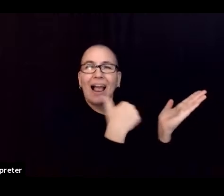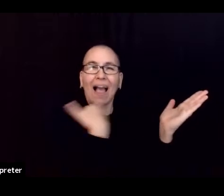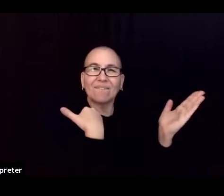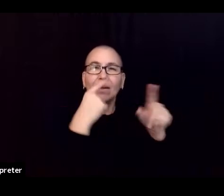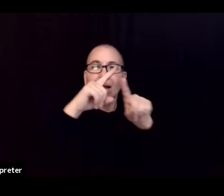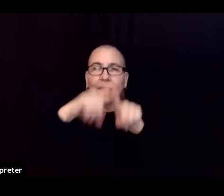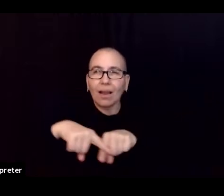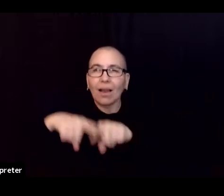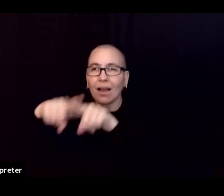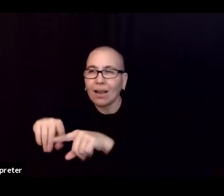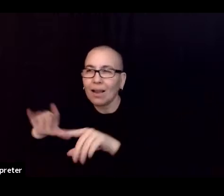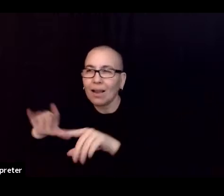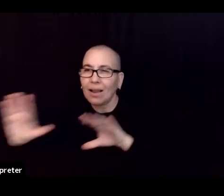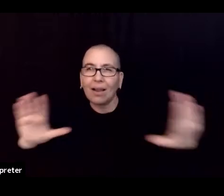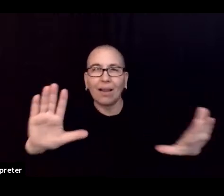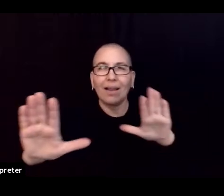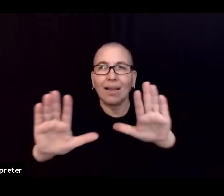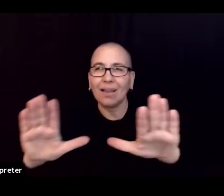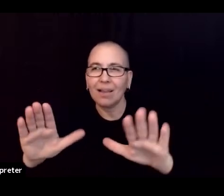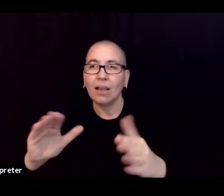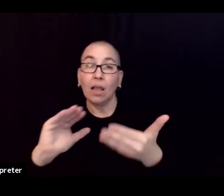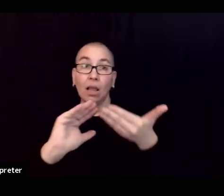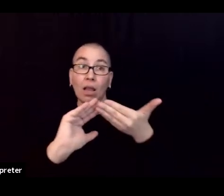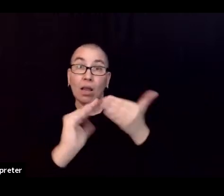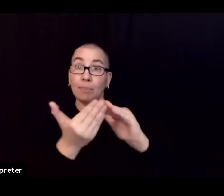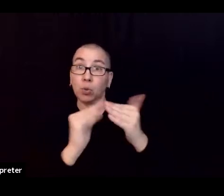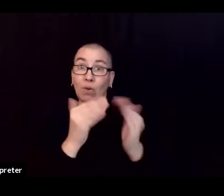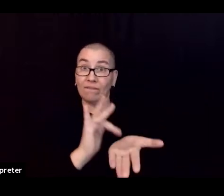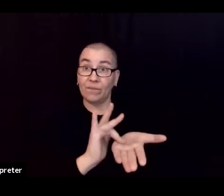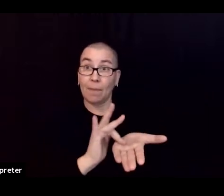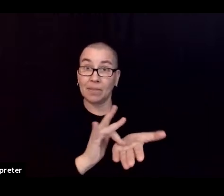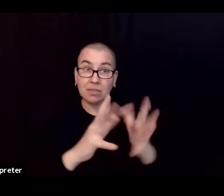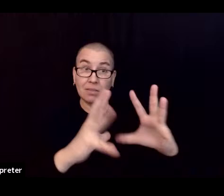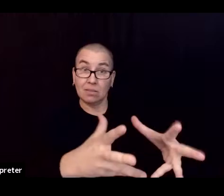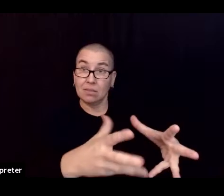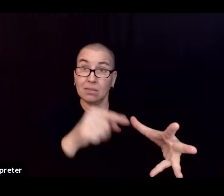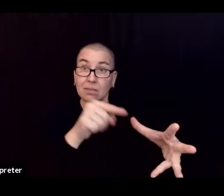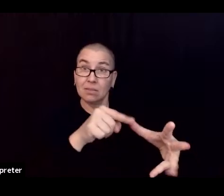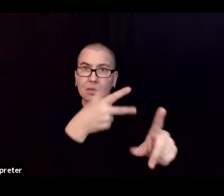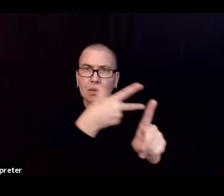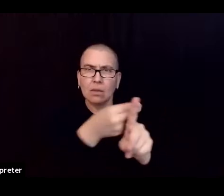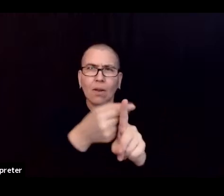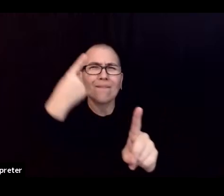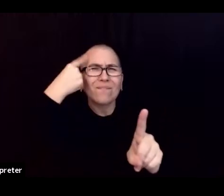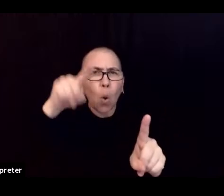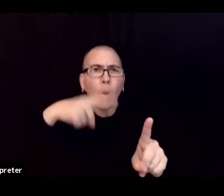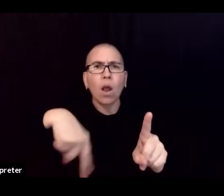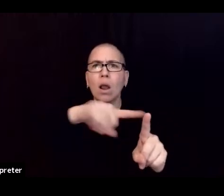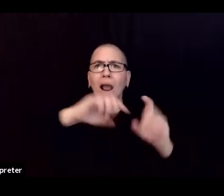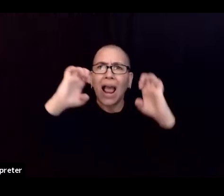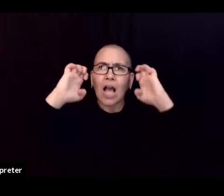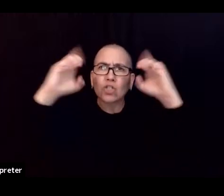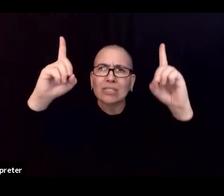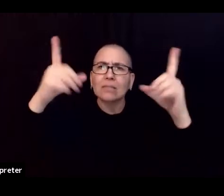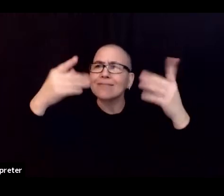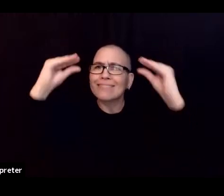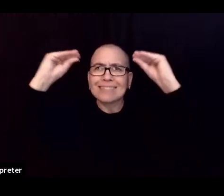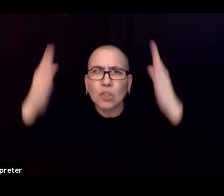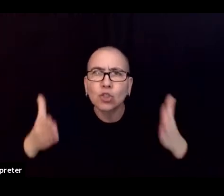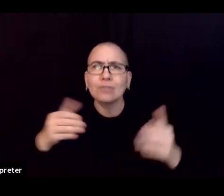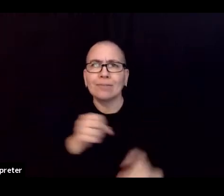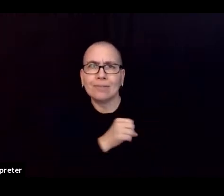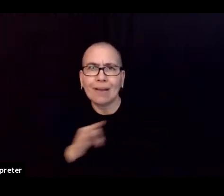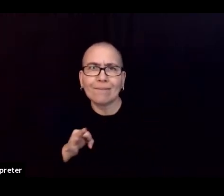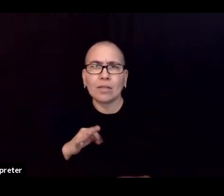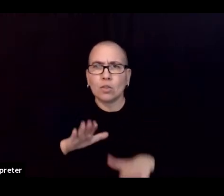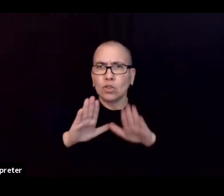community pharmacies to vaccinate education and childcare. So for each group, whether it's through the vaccine connector or through other